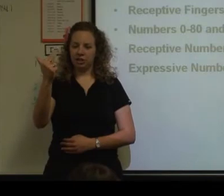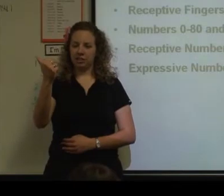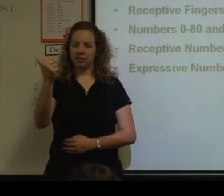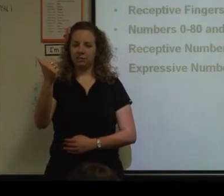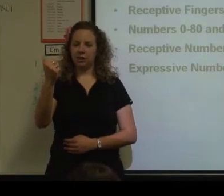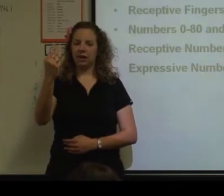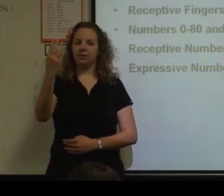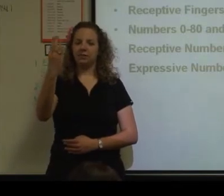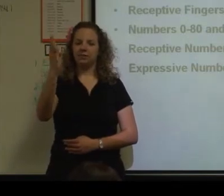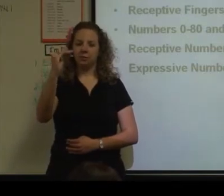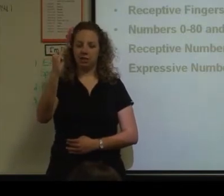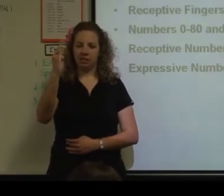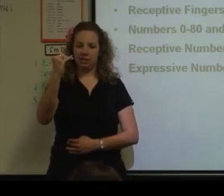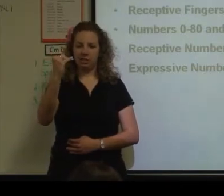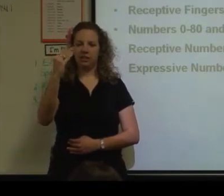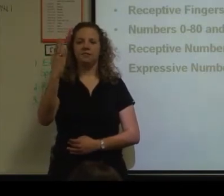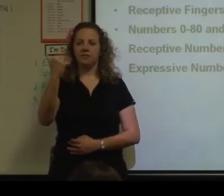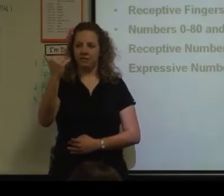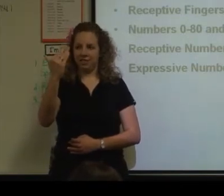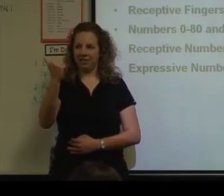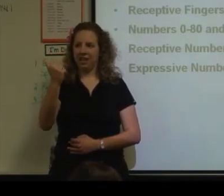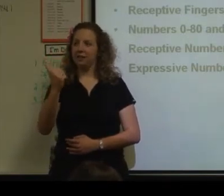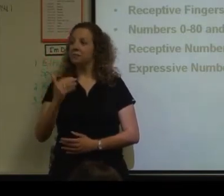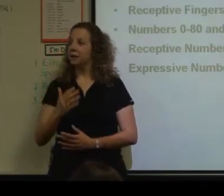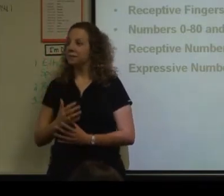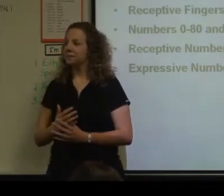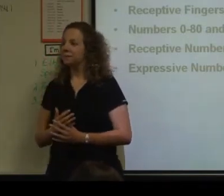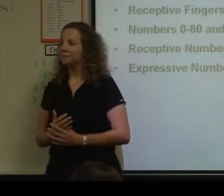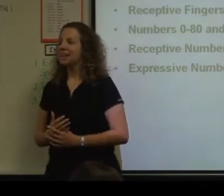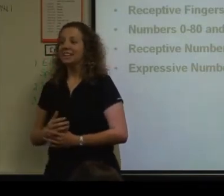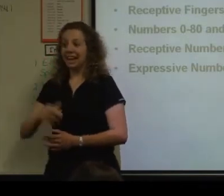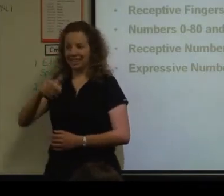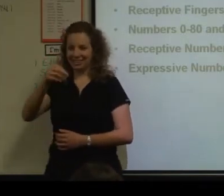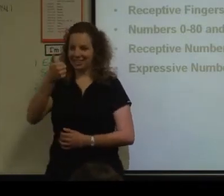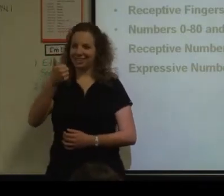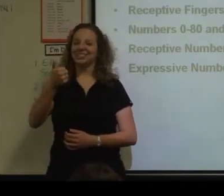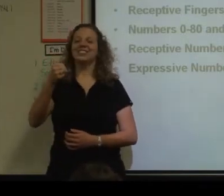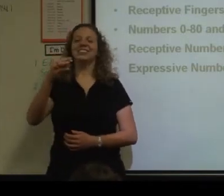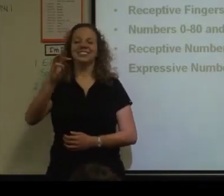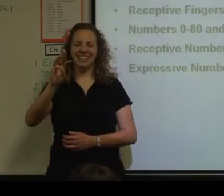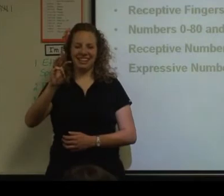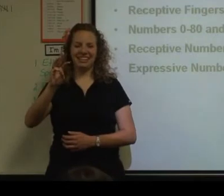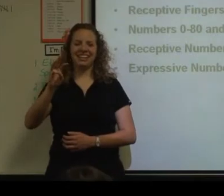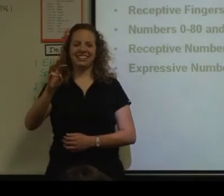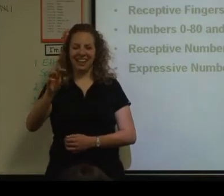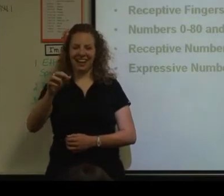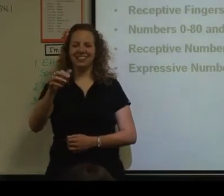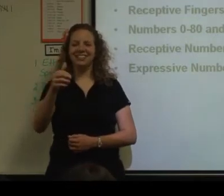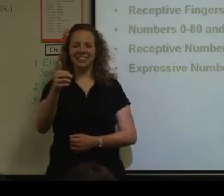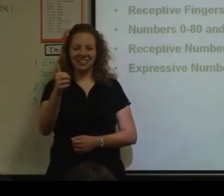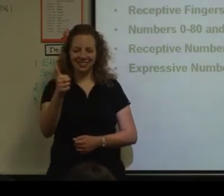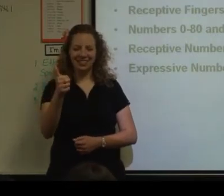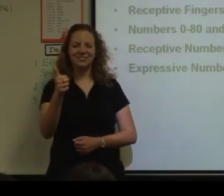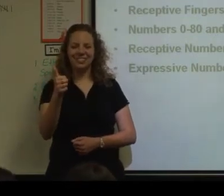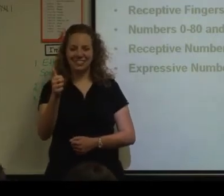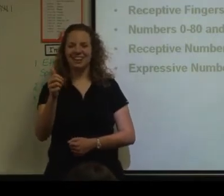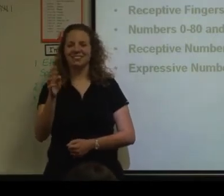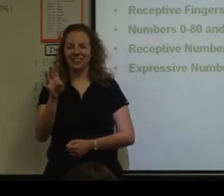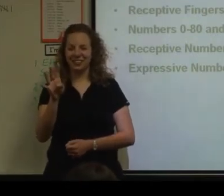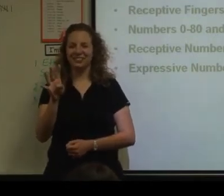13 is this way, then 14 is in 15. Yeah. The 16 starts with Yeah, the 16 10, starts the 10-6. Yeah, I noticed you guys are going for the 10-4,